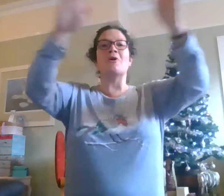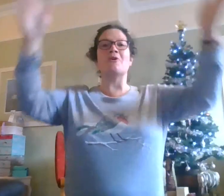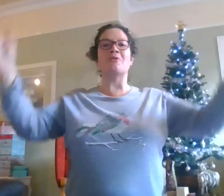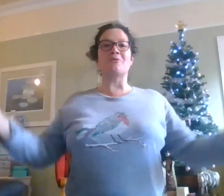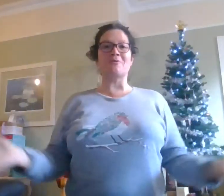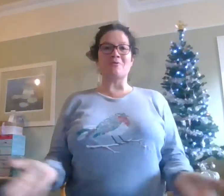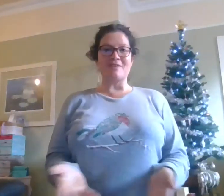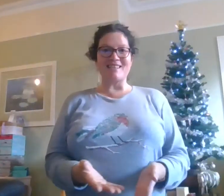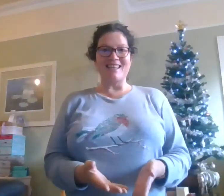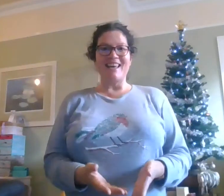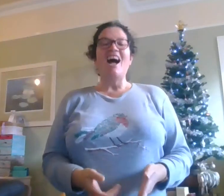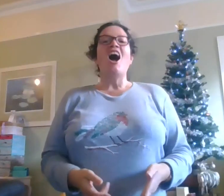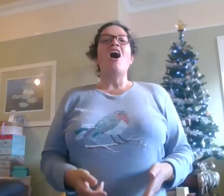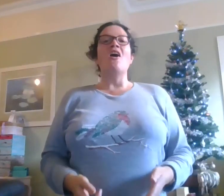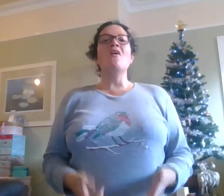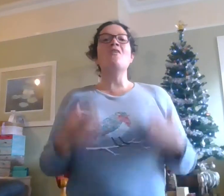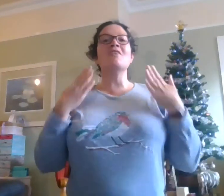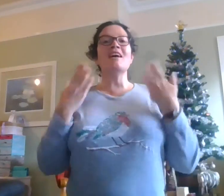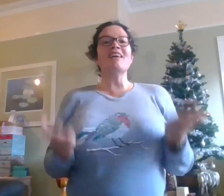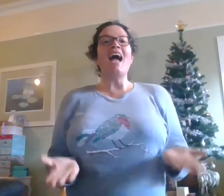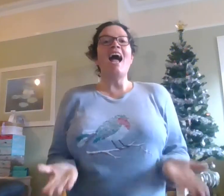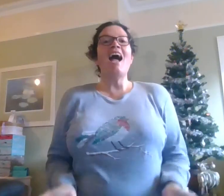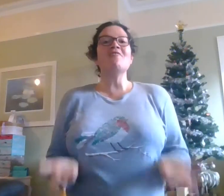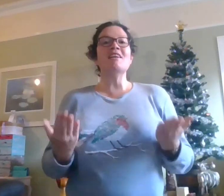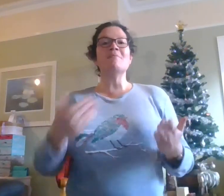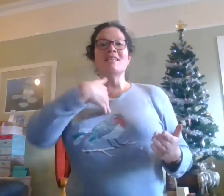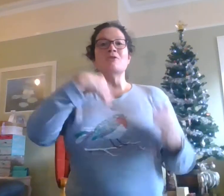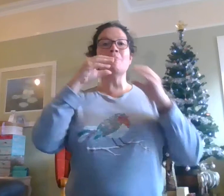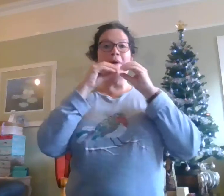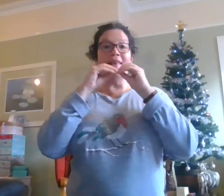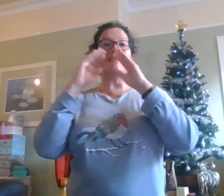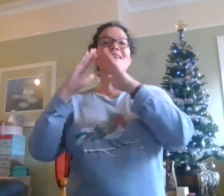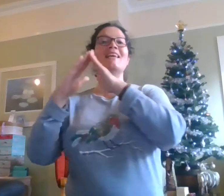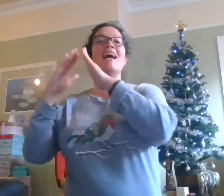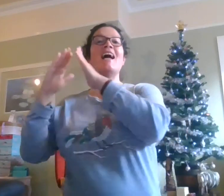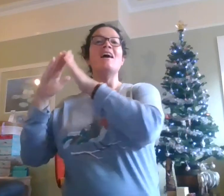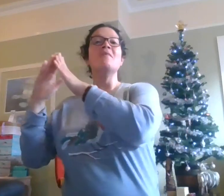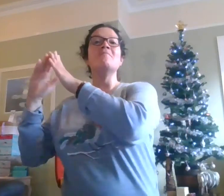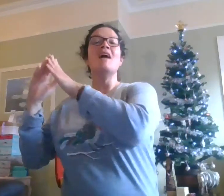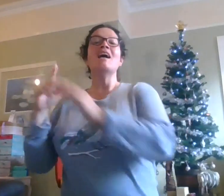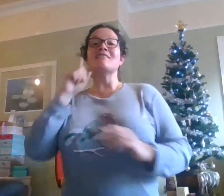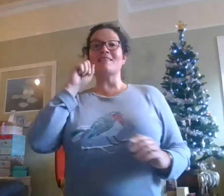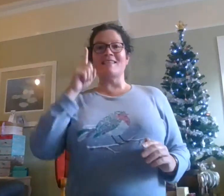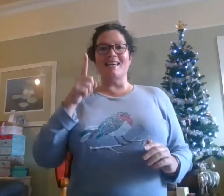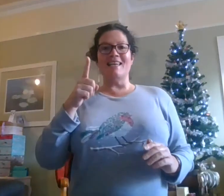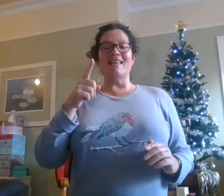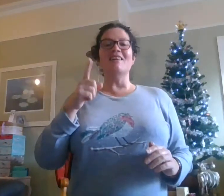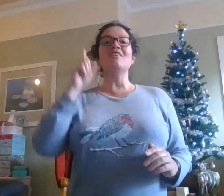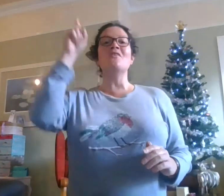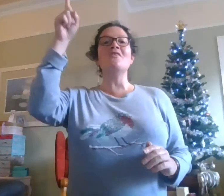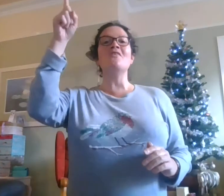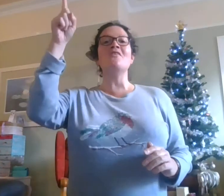world oh now carry me to Bethlehem to see the lord